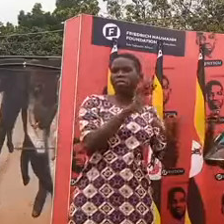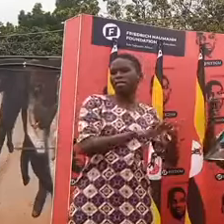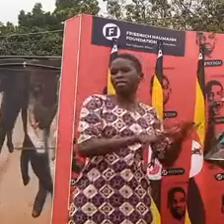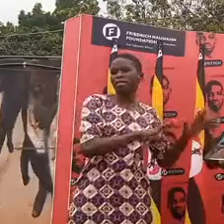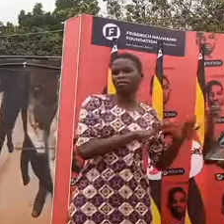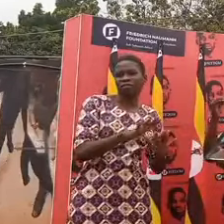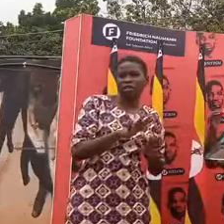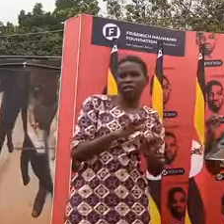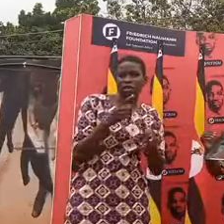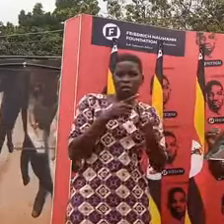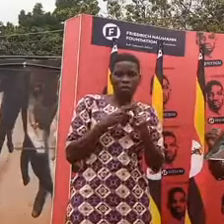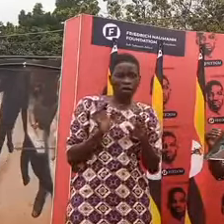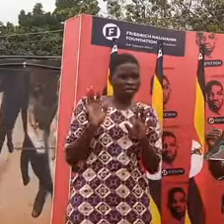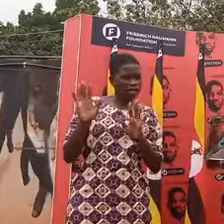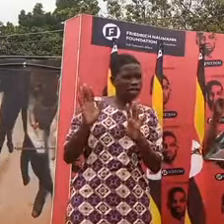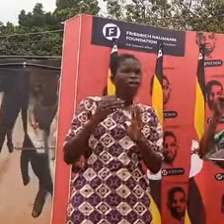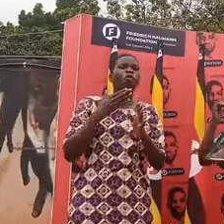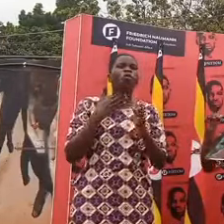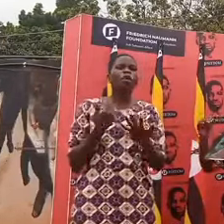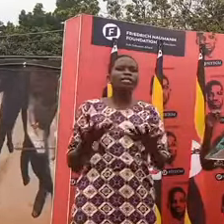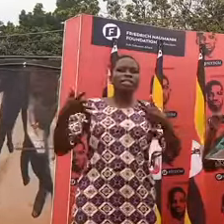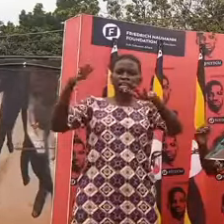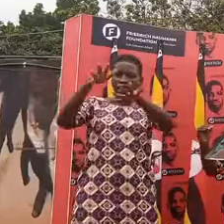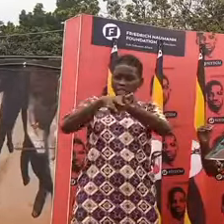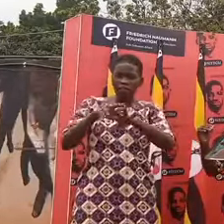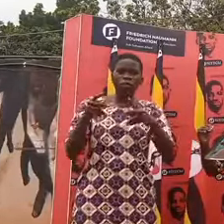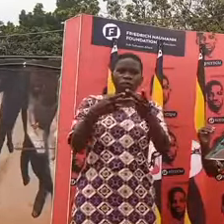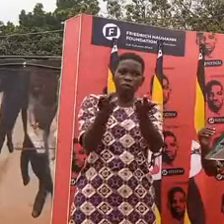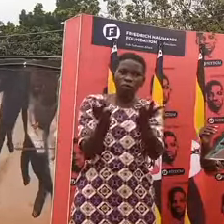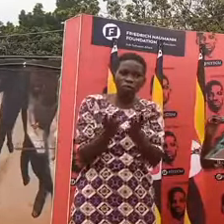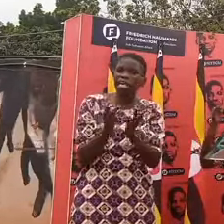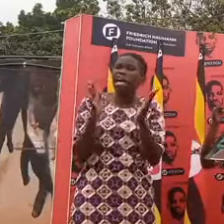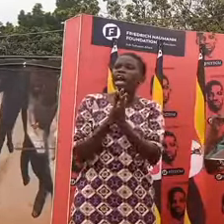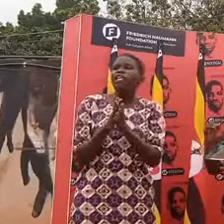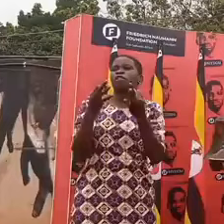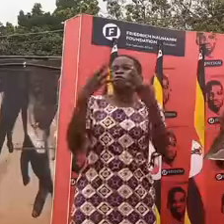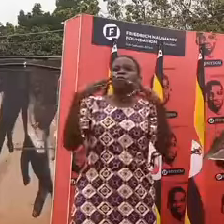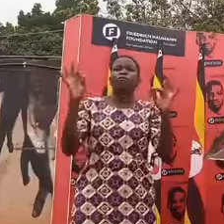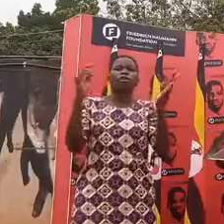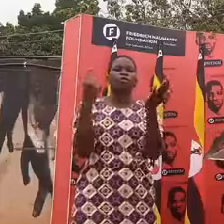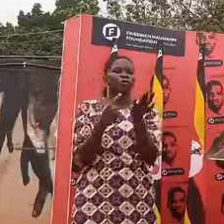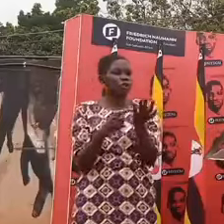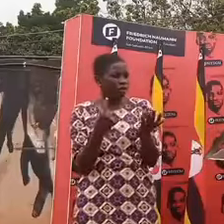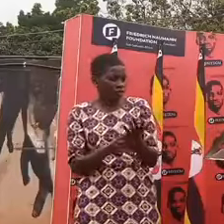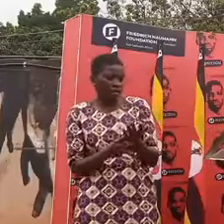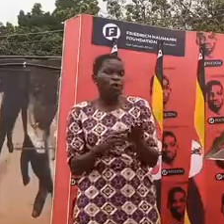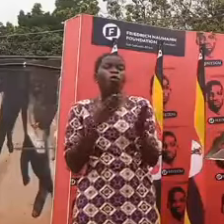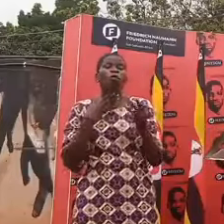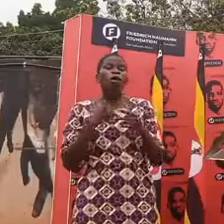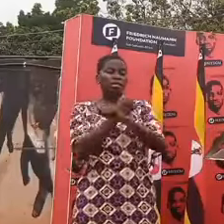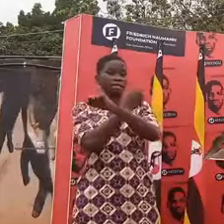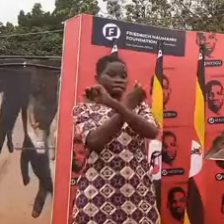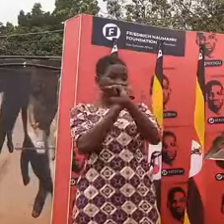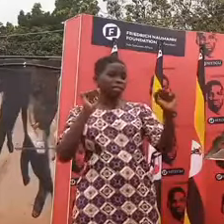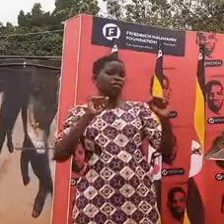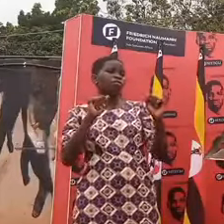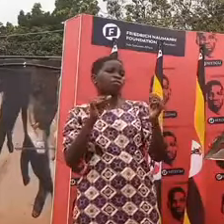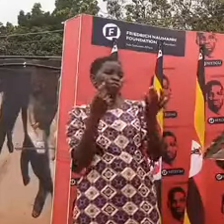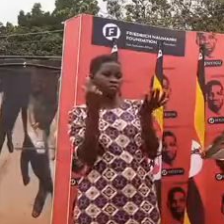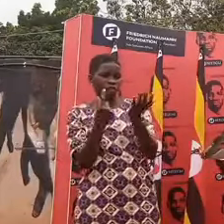want an inclusive safe space. We want an inclusive free Uganda. We want an inclusive secure Uganda. We want an